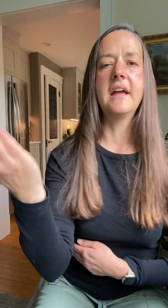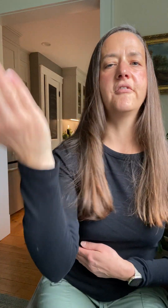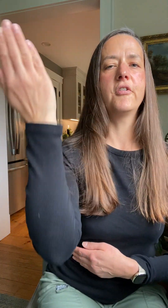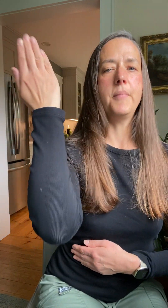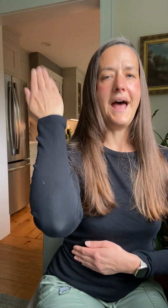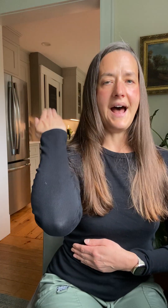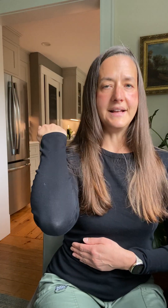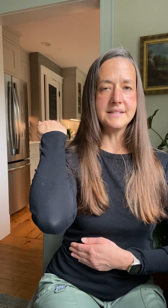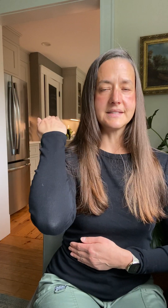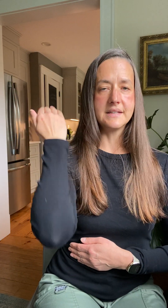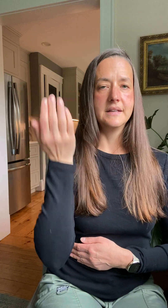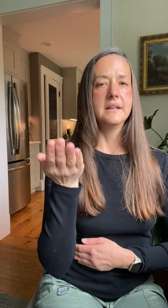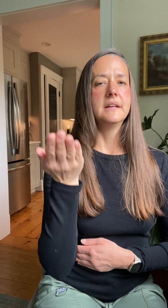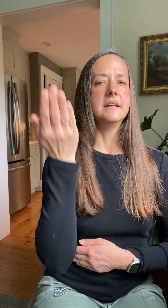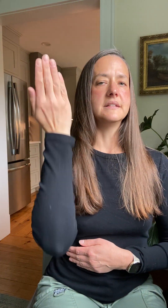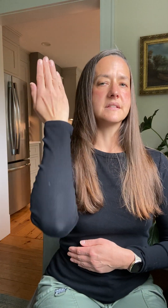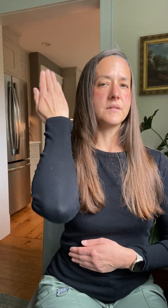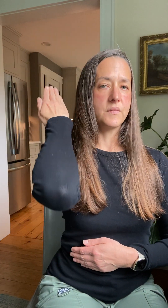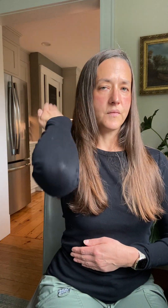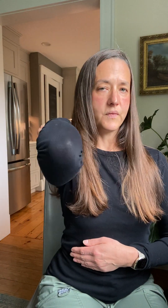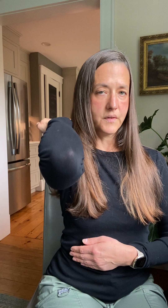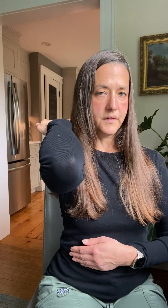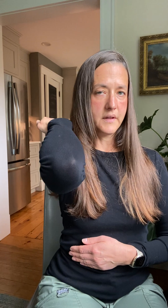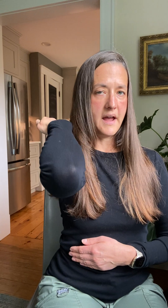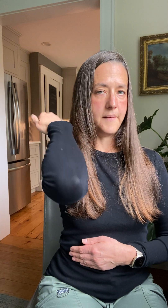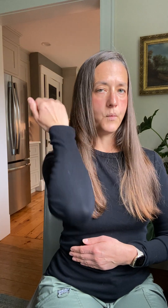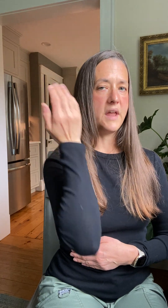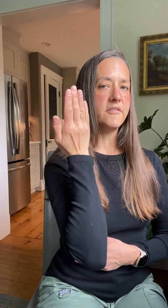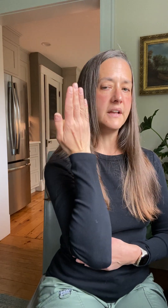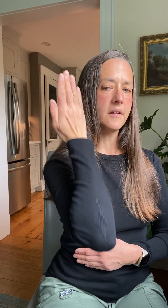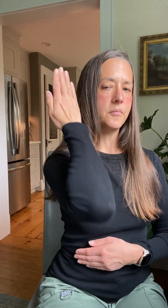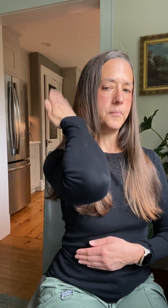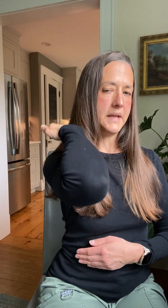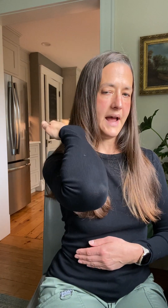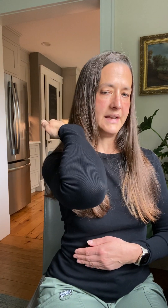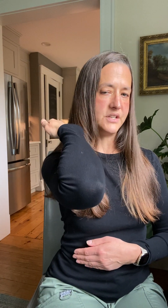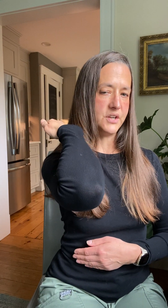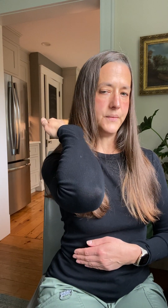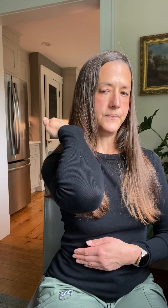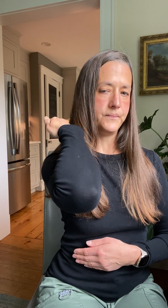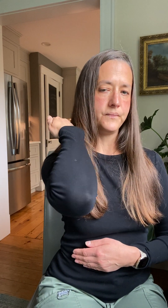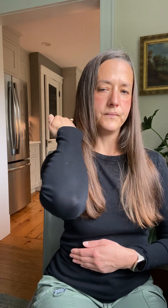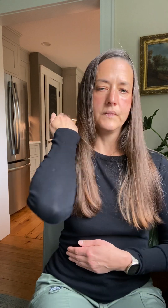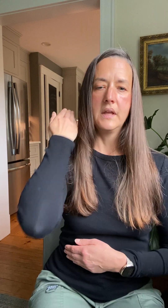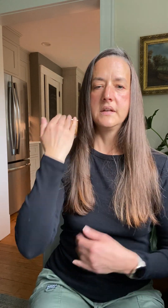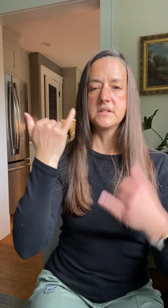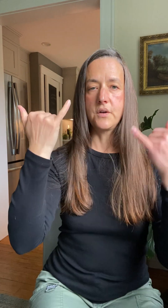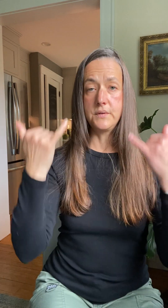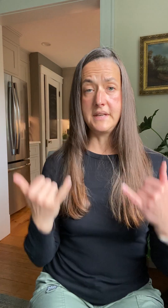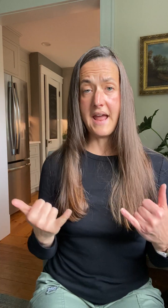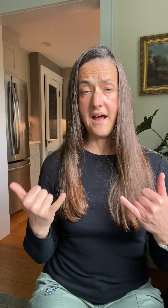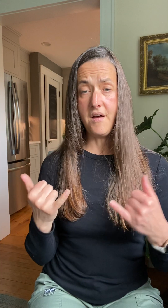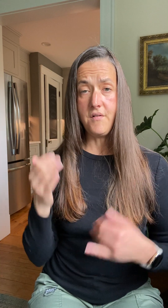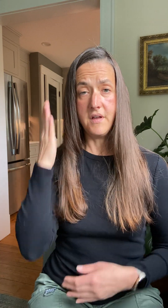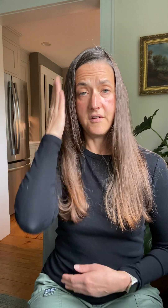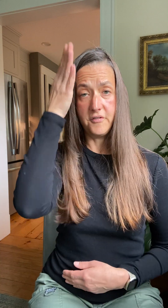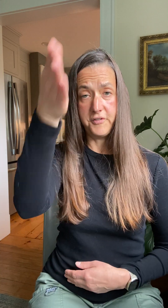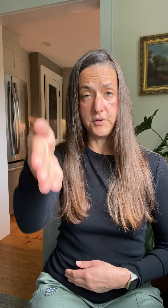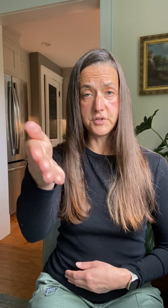for past is waving behind you. So now,